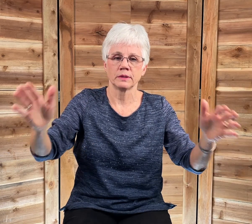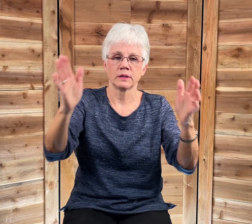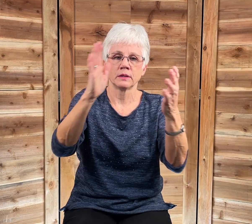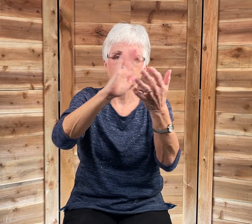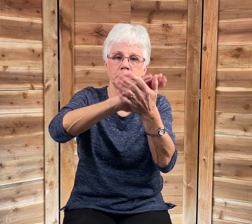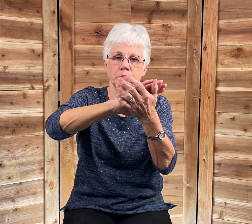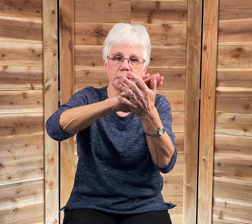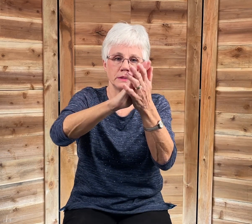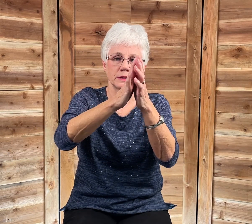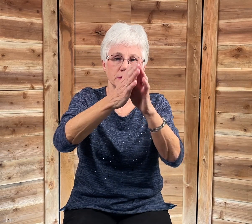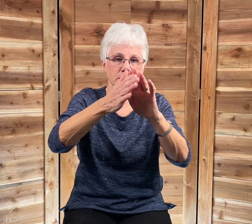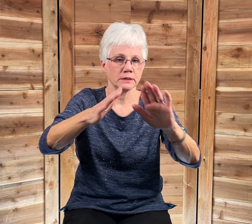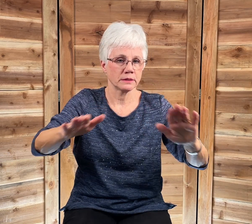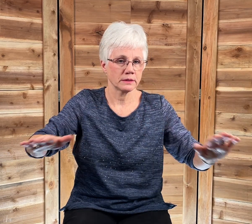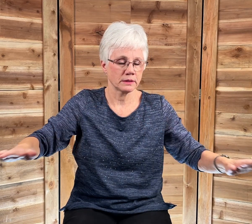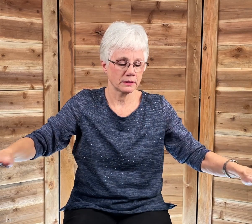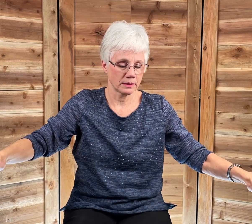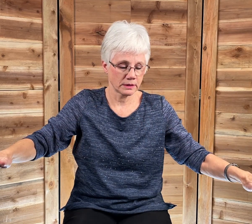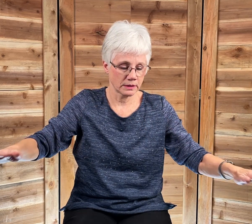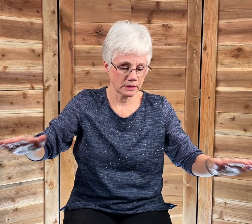calm. Peace.